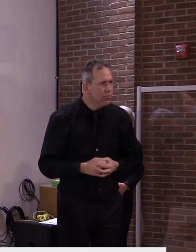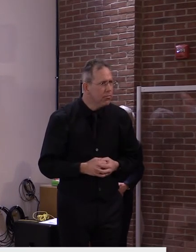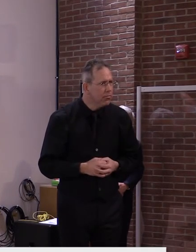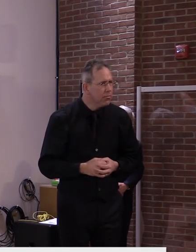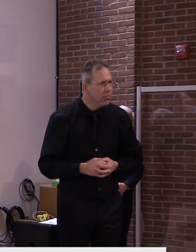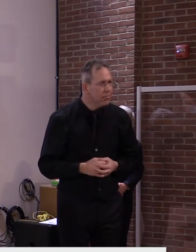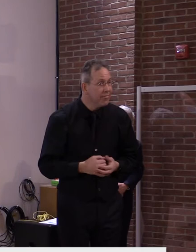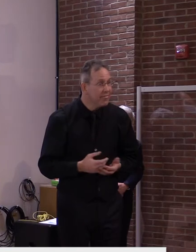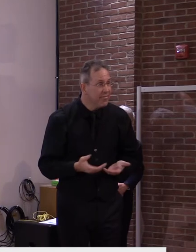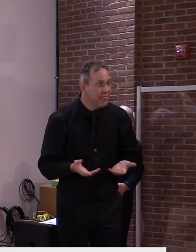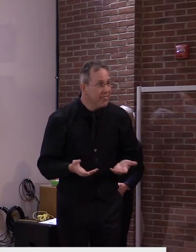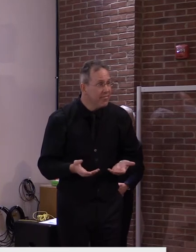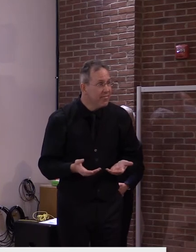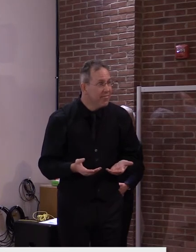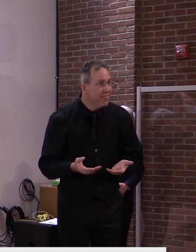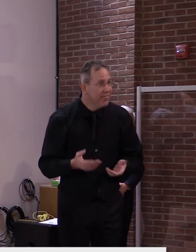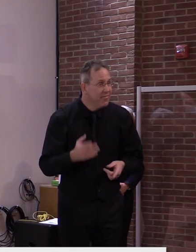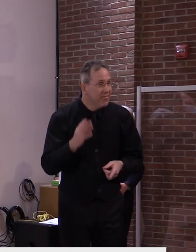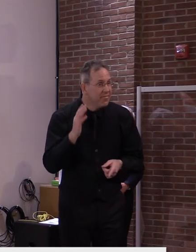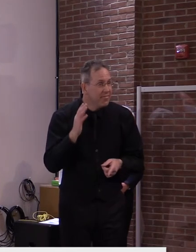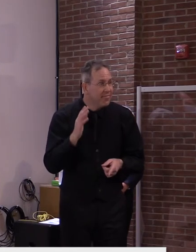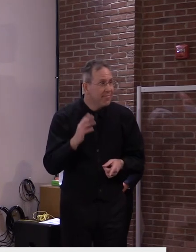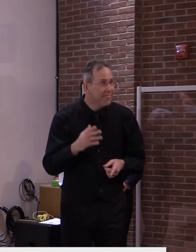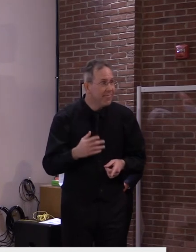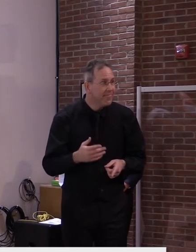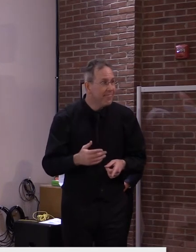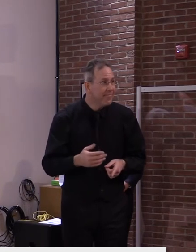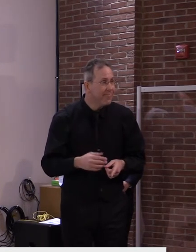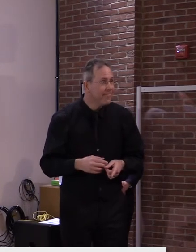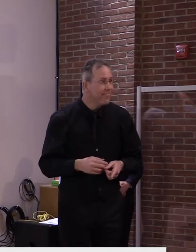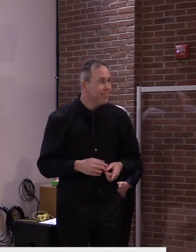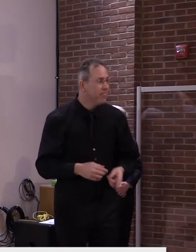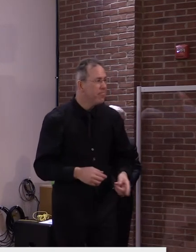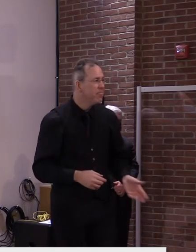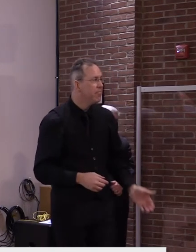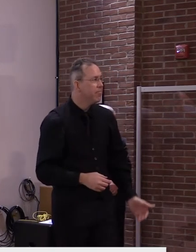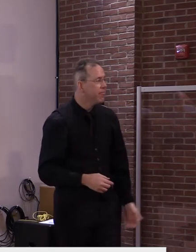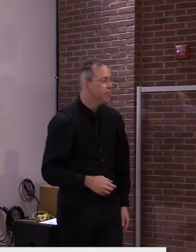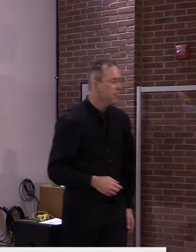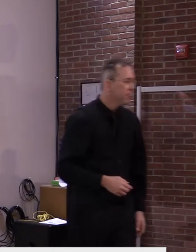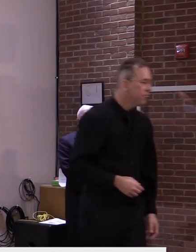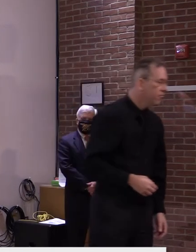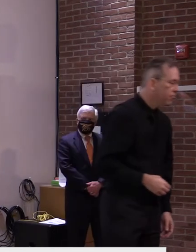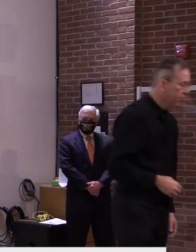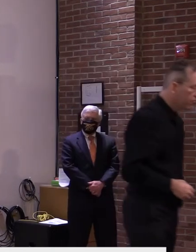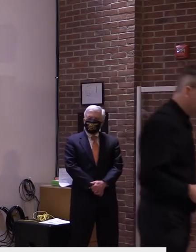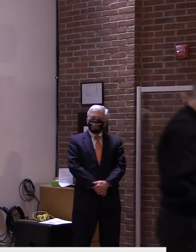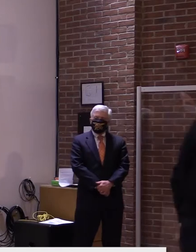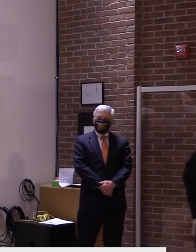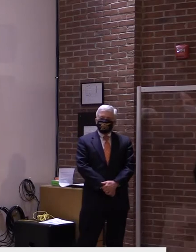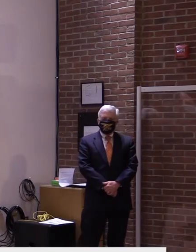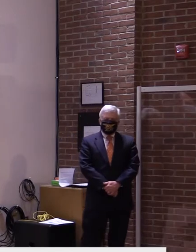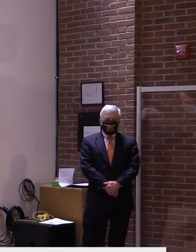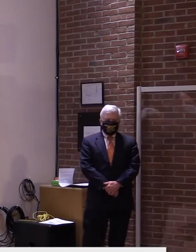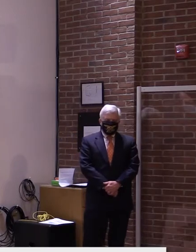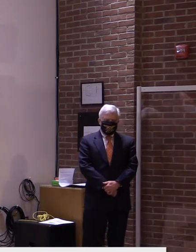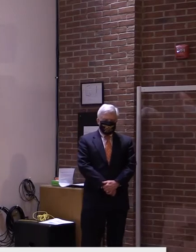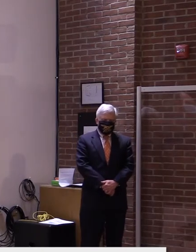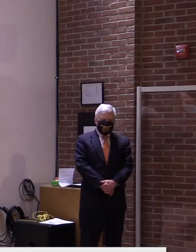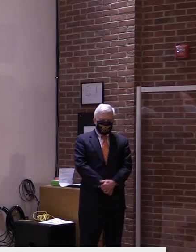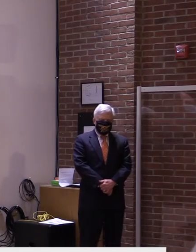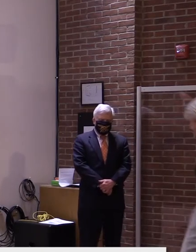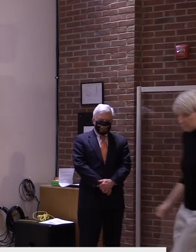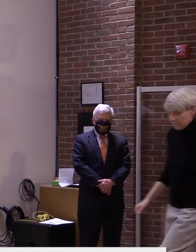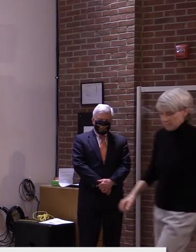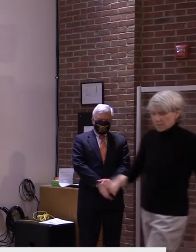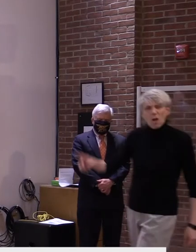All right, Brent, if you want to email me or Jason over to your follow-up. I will say, you mentioned the restaurant